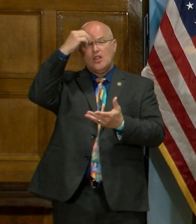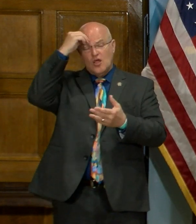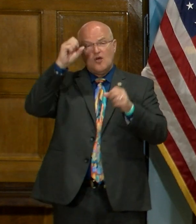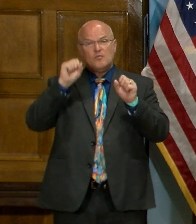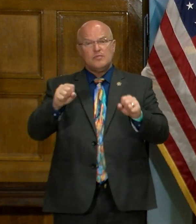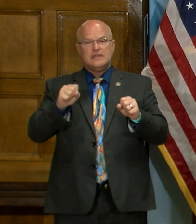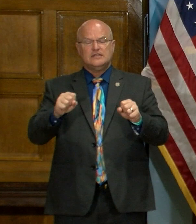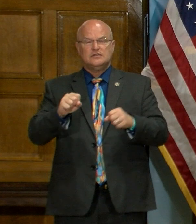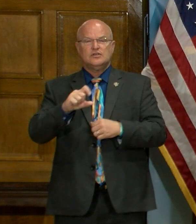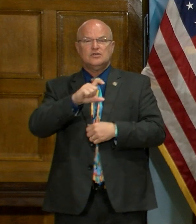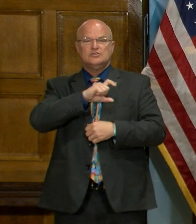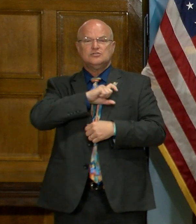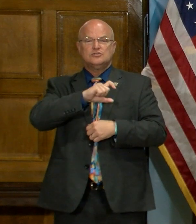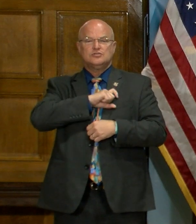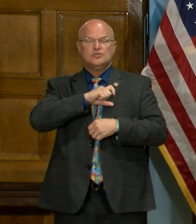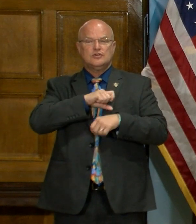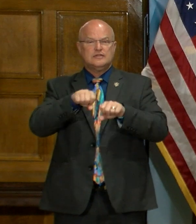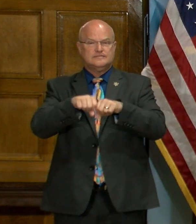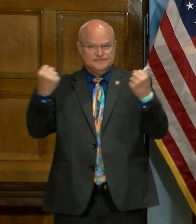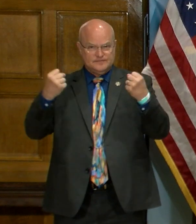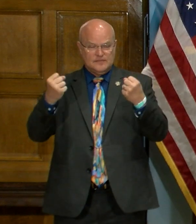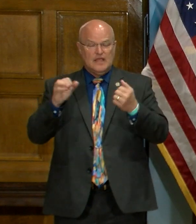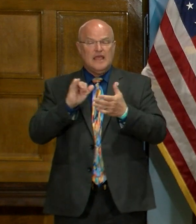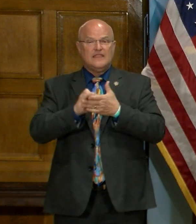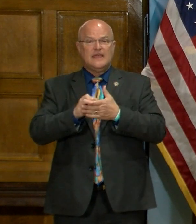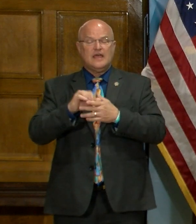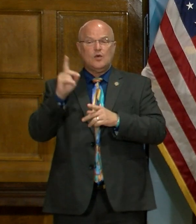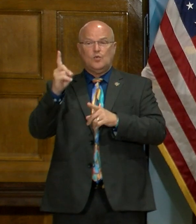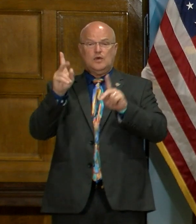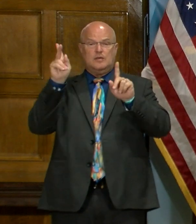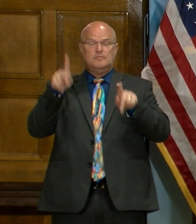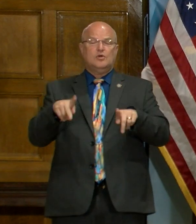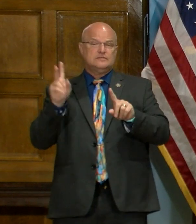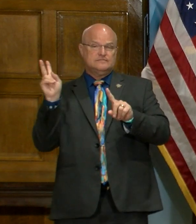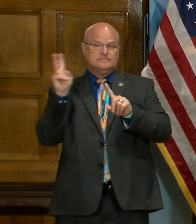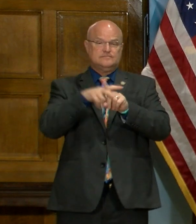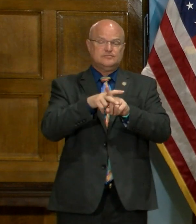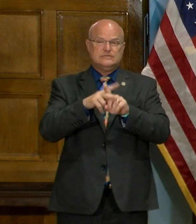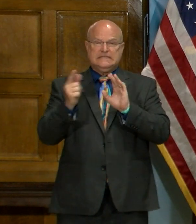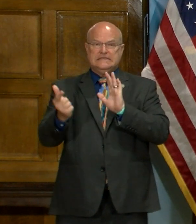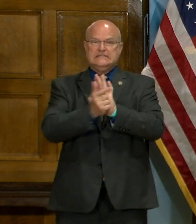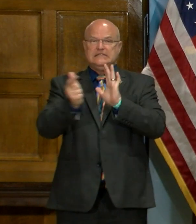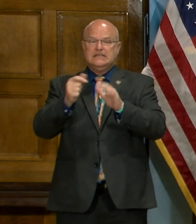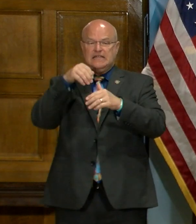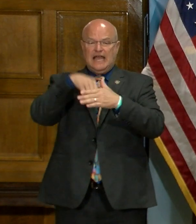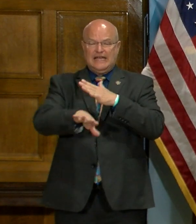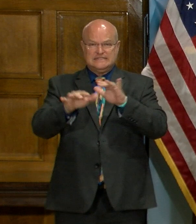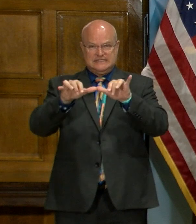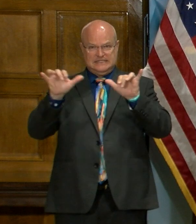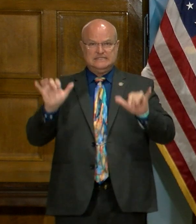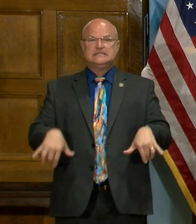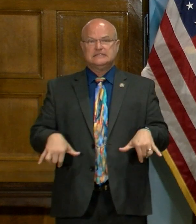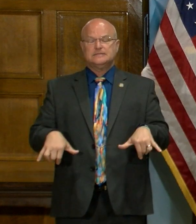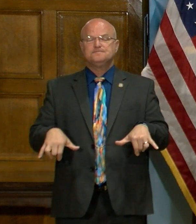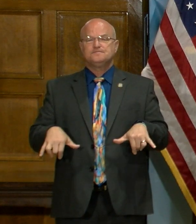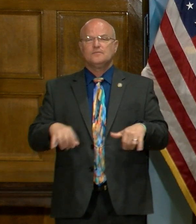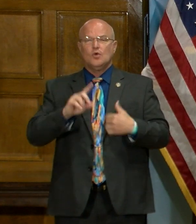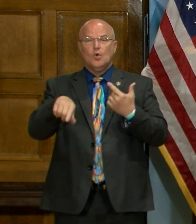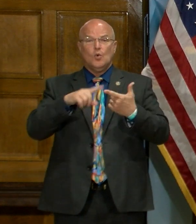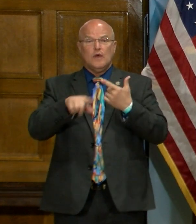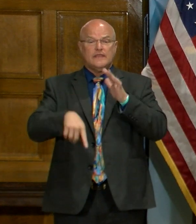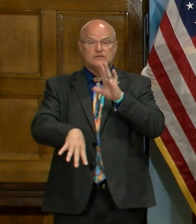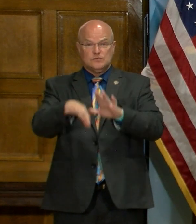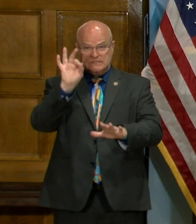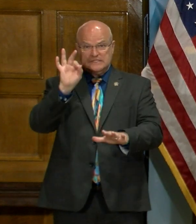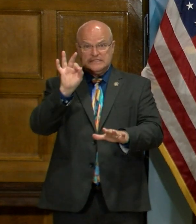potential security incident in which an applicant seems to have illegally accessed the system. When this